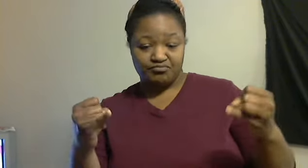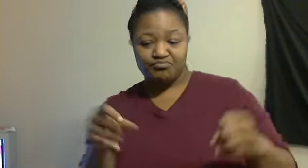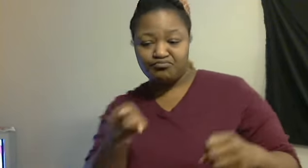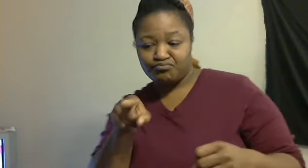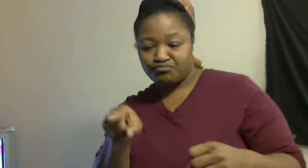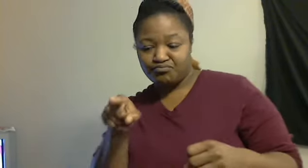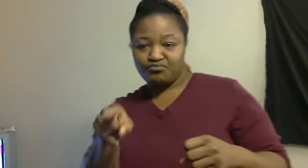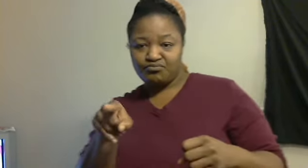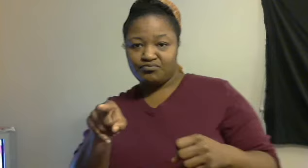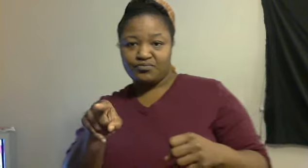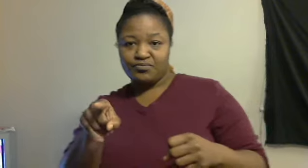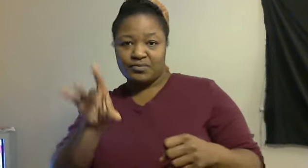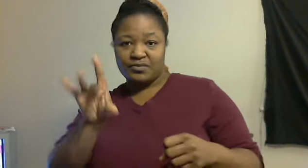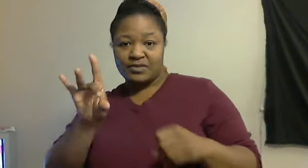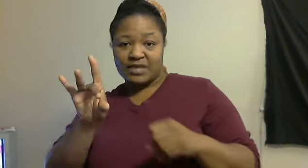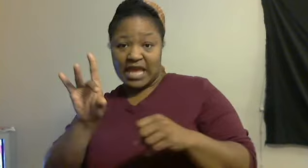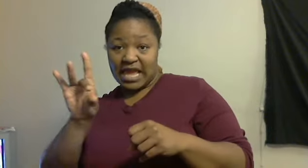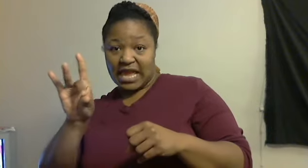add 7 to it. 1, 2,